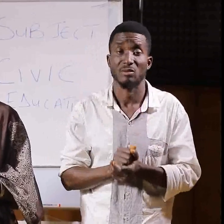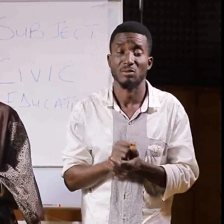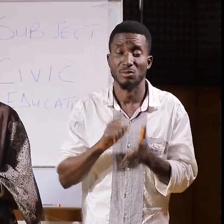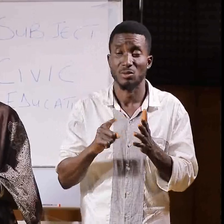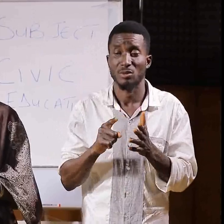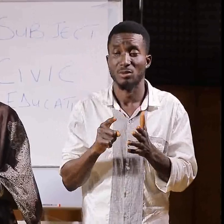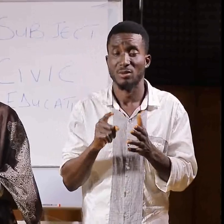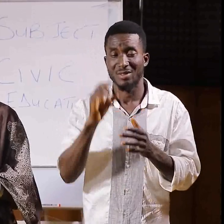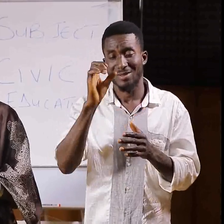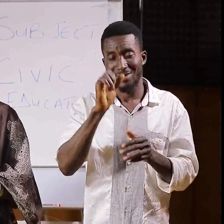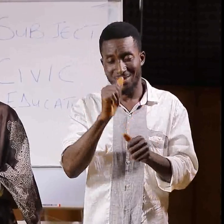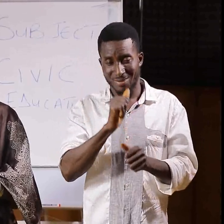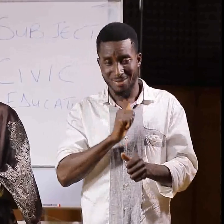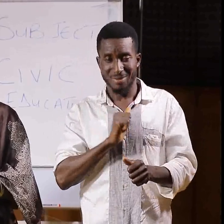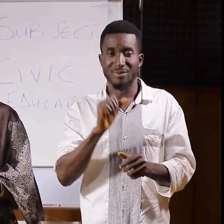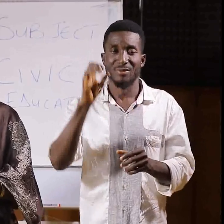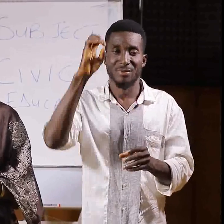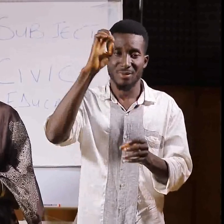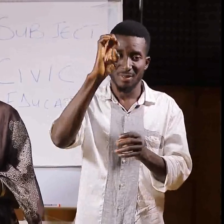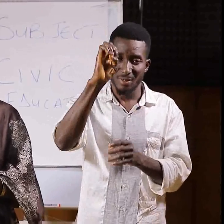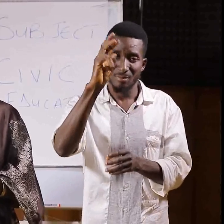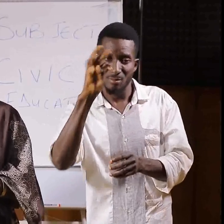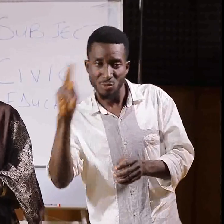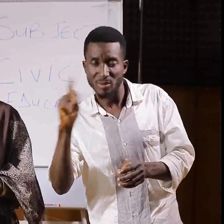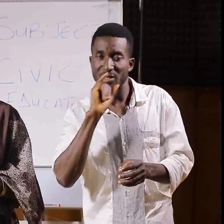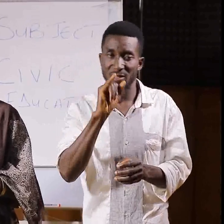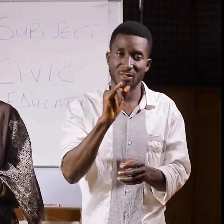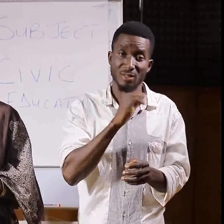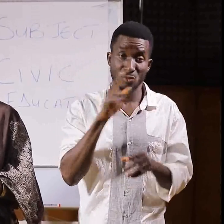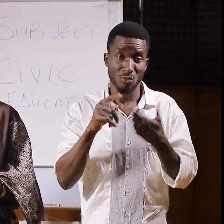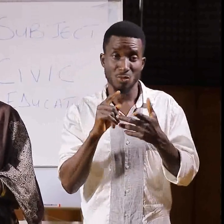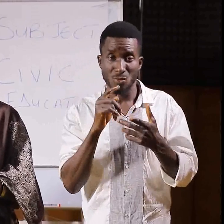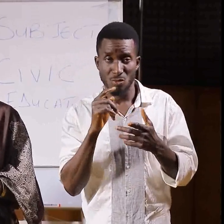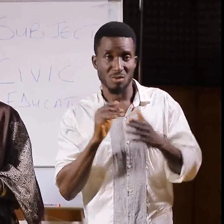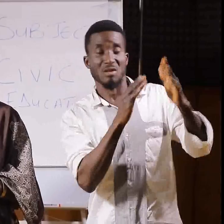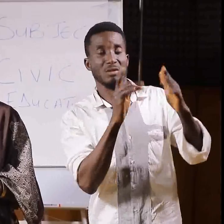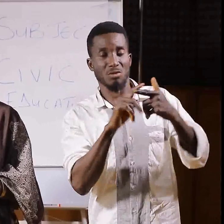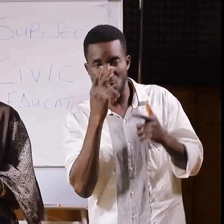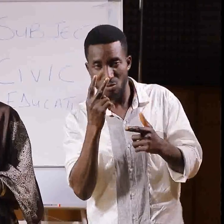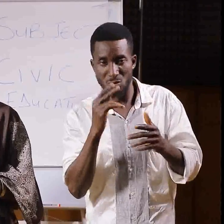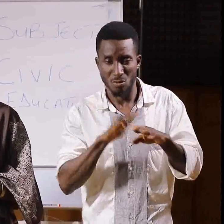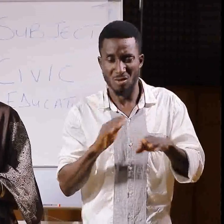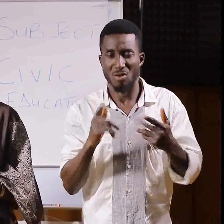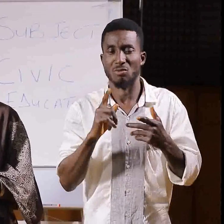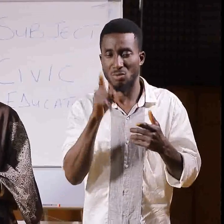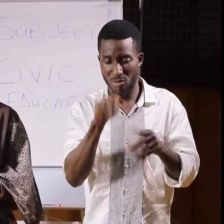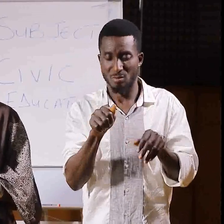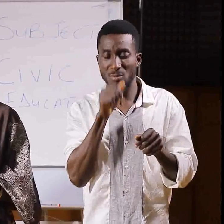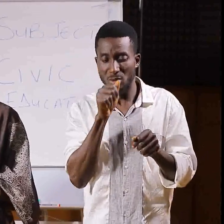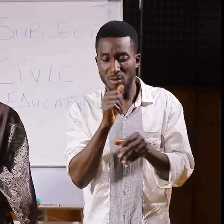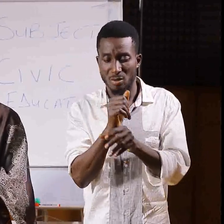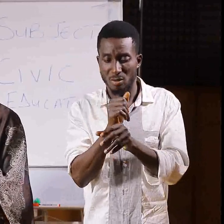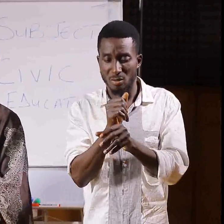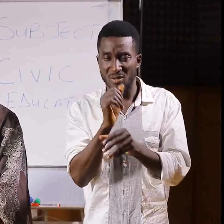what self-employment is, and you go ahead to look for how you can be